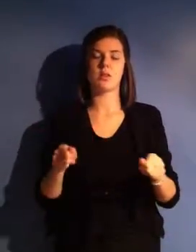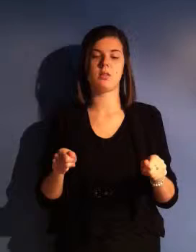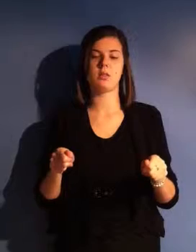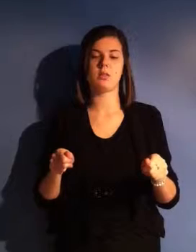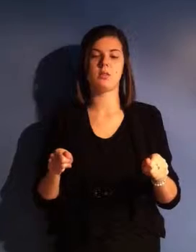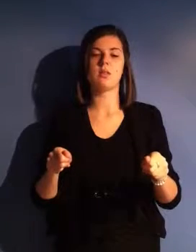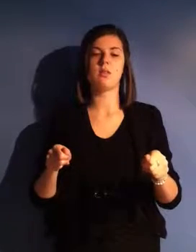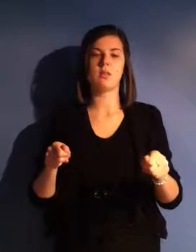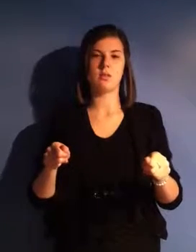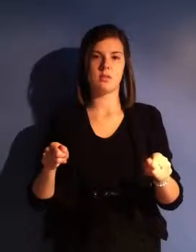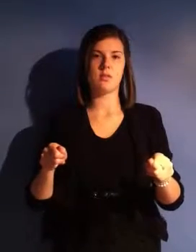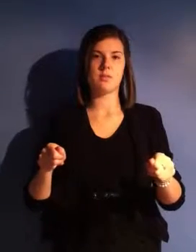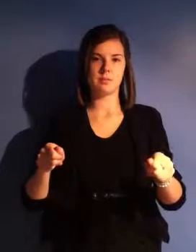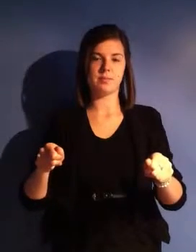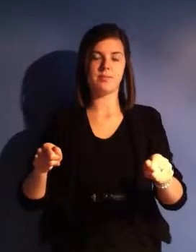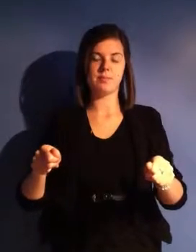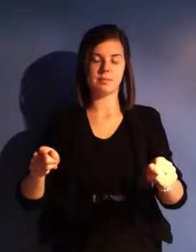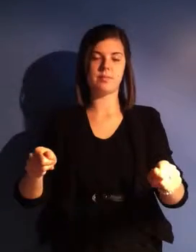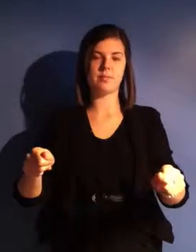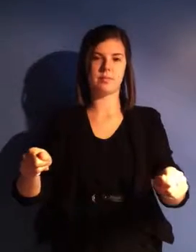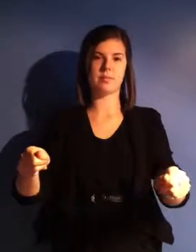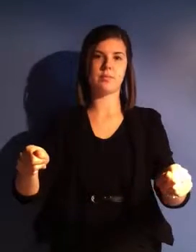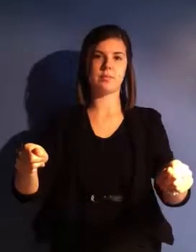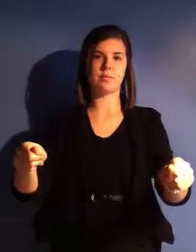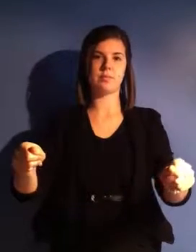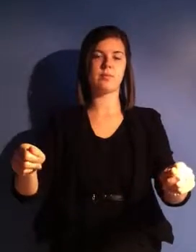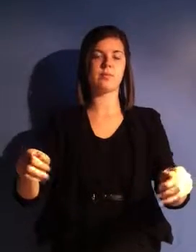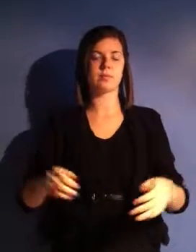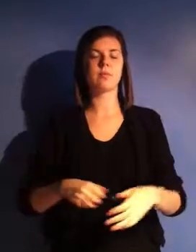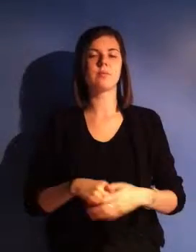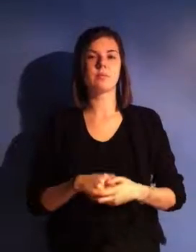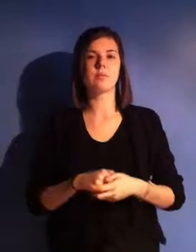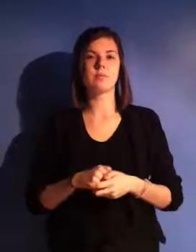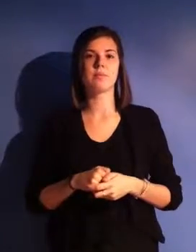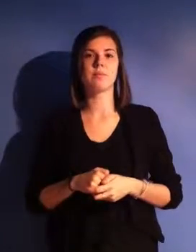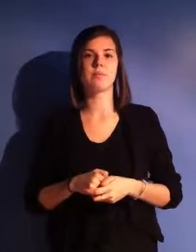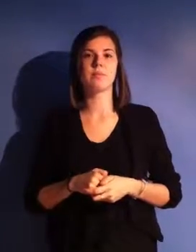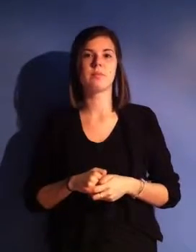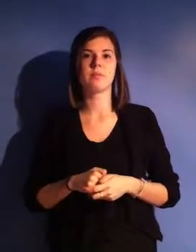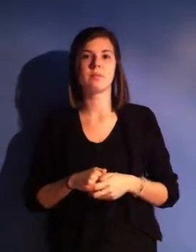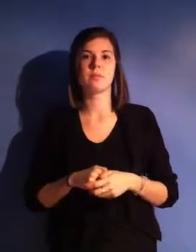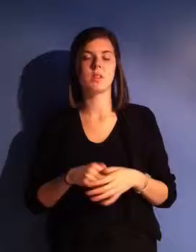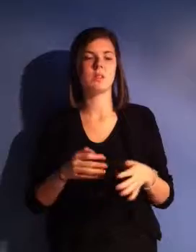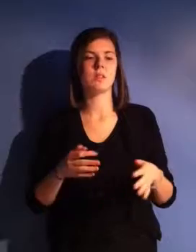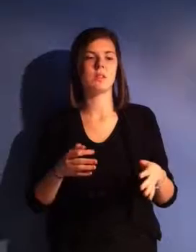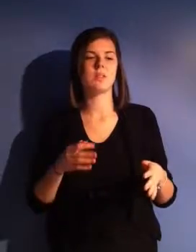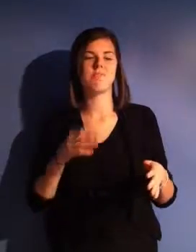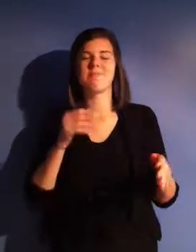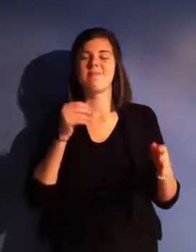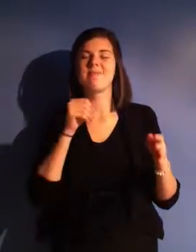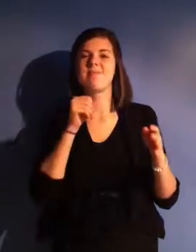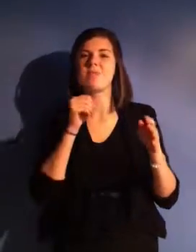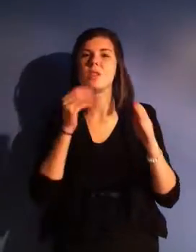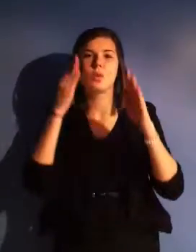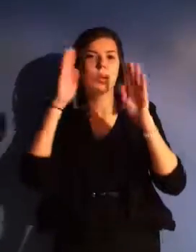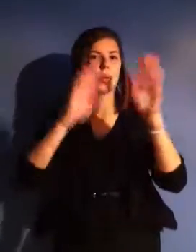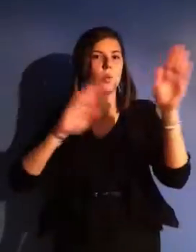and lines everywhere and it's sewn incorrectly. So you don't have to worry too much about the wheel. The wheel just